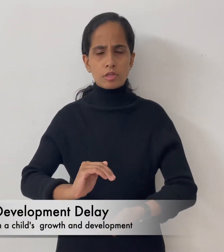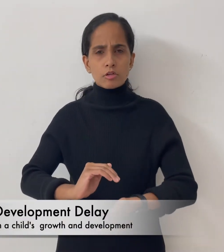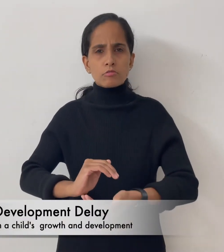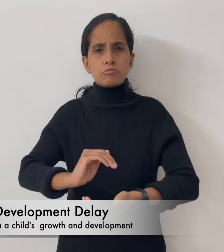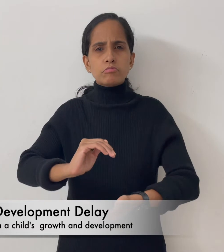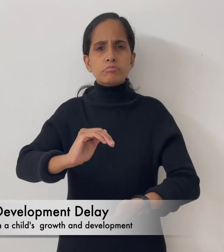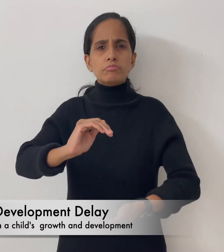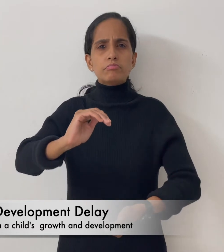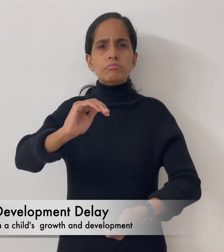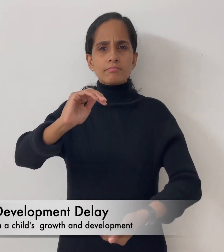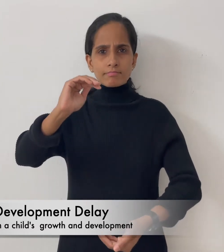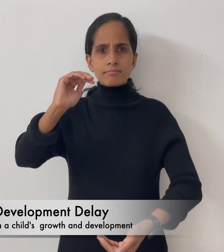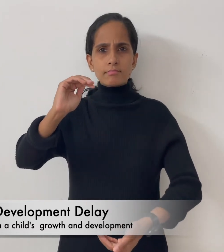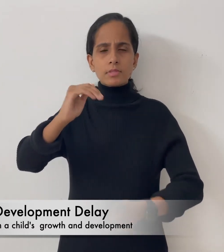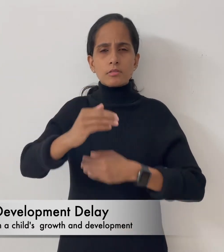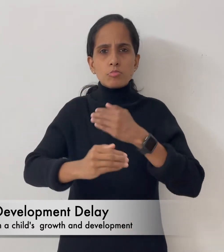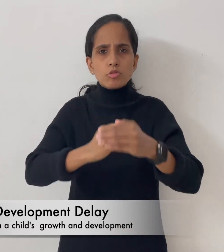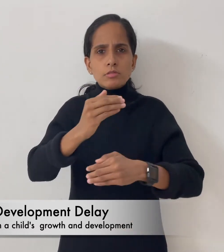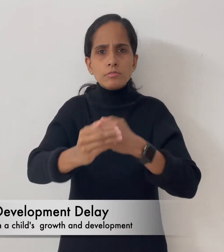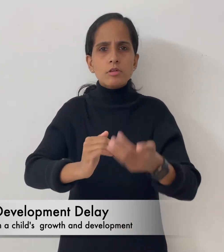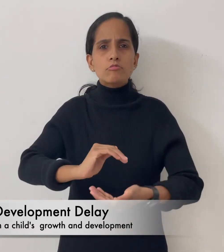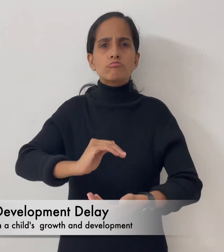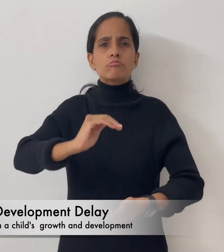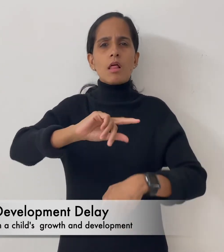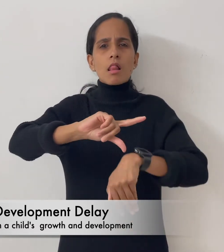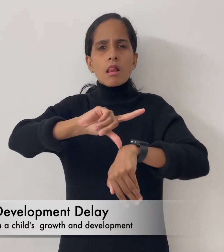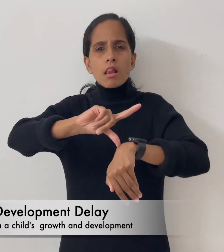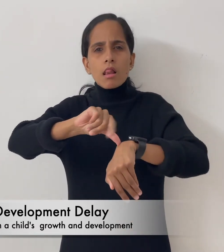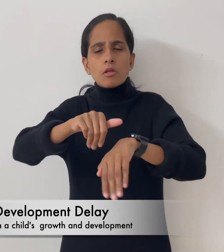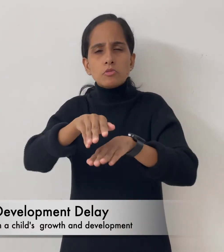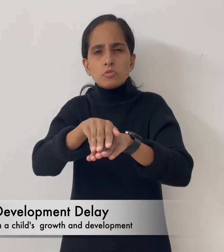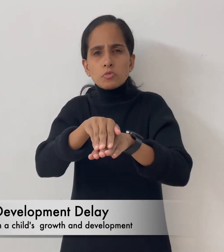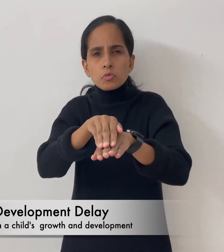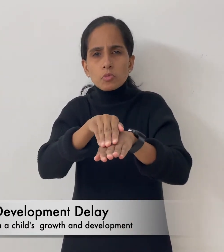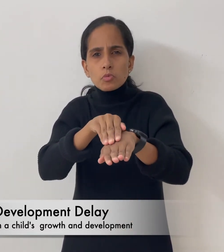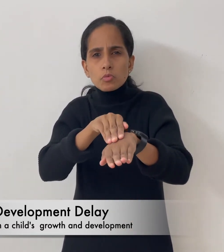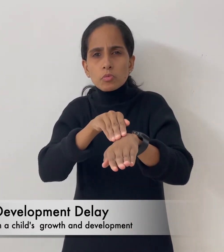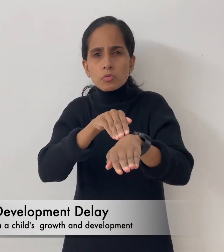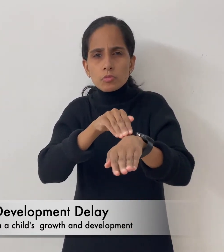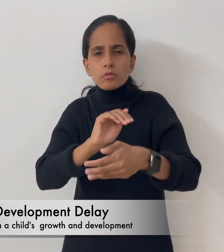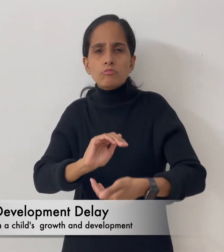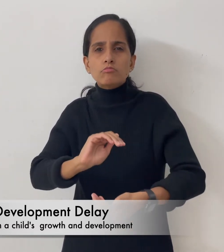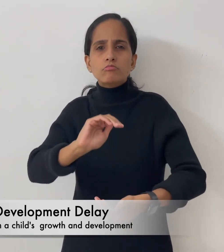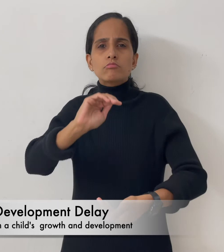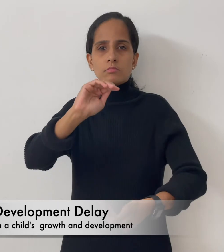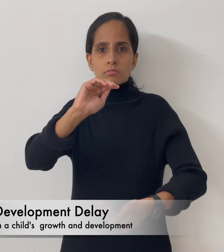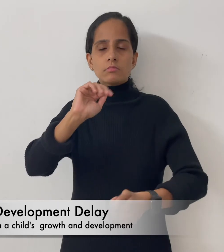developmental delay, delay in a child's growth and development.